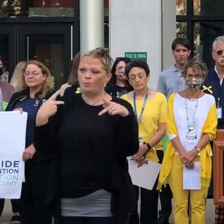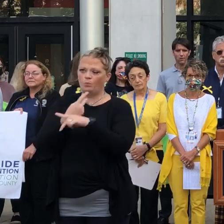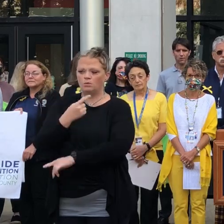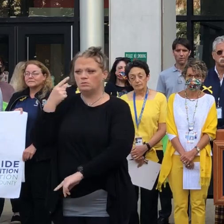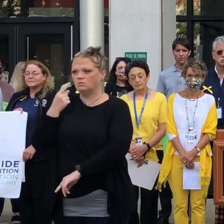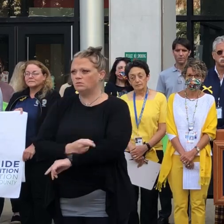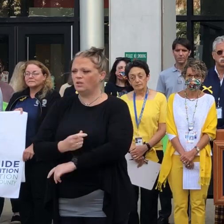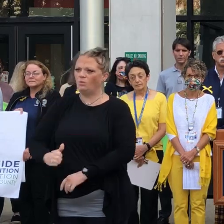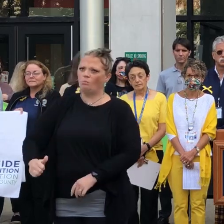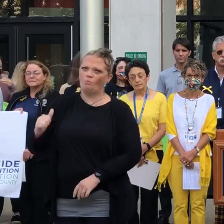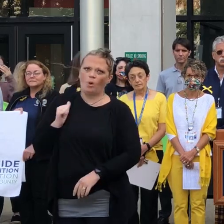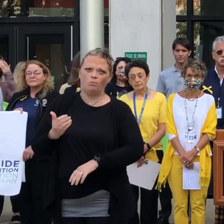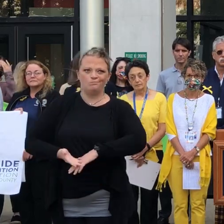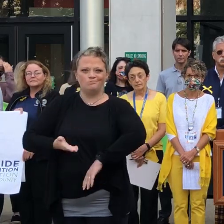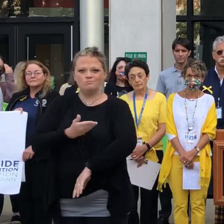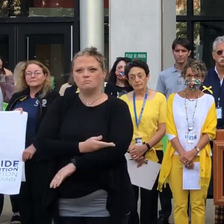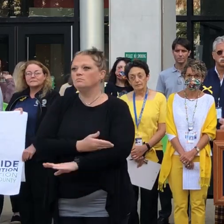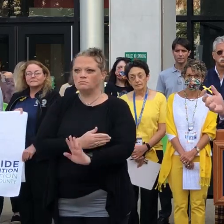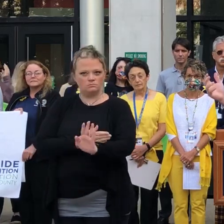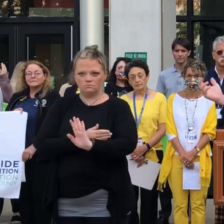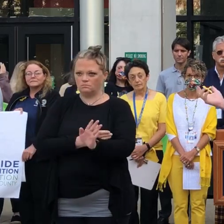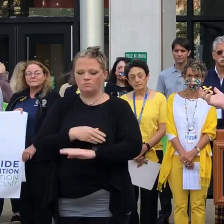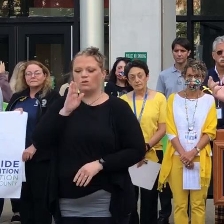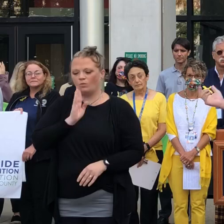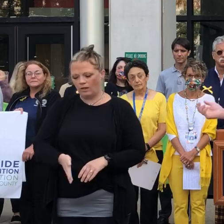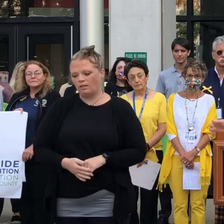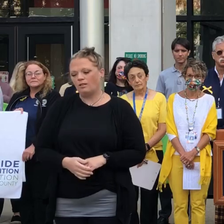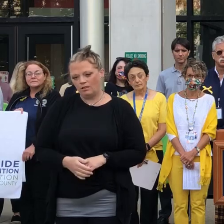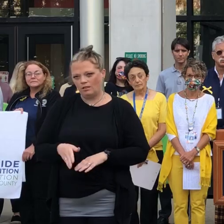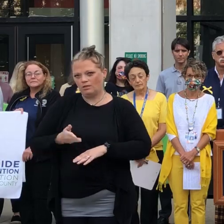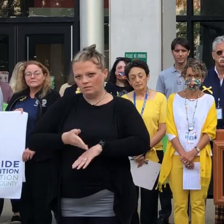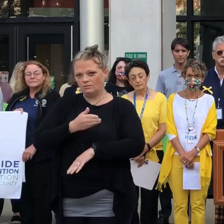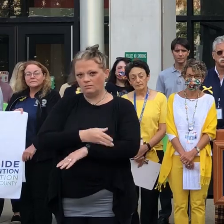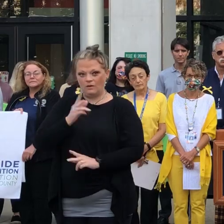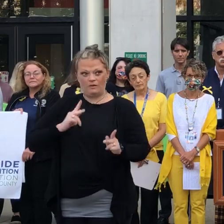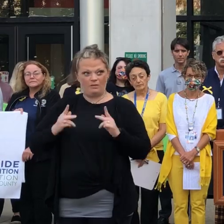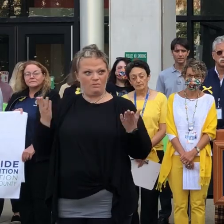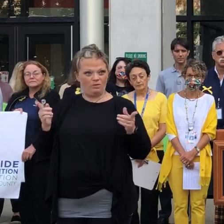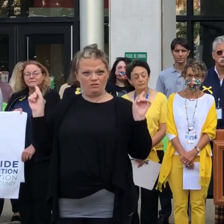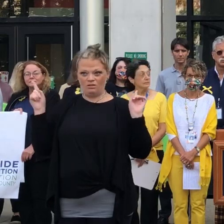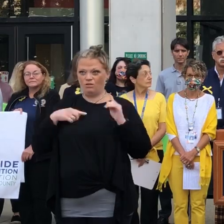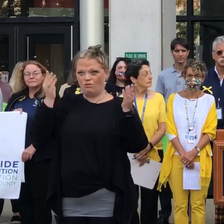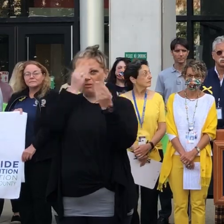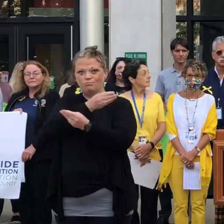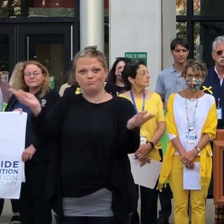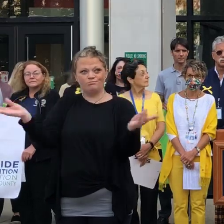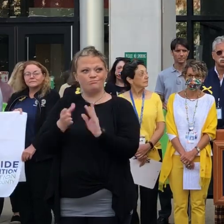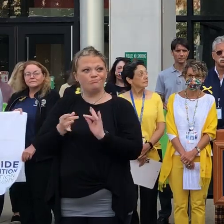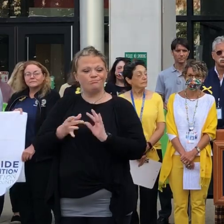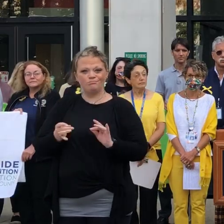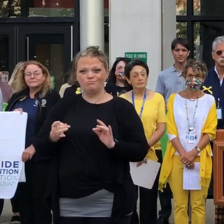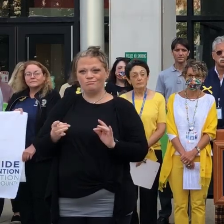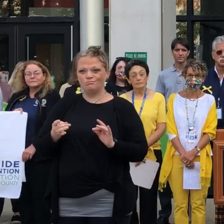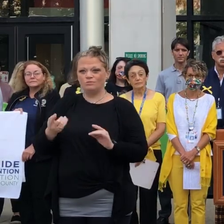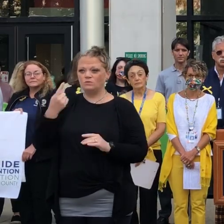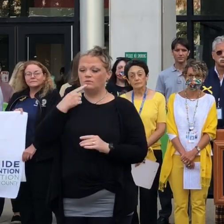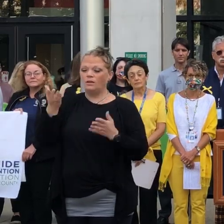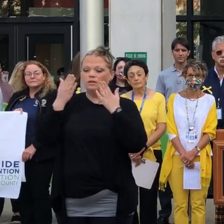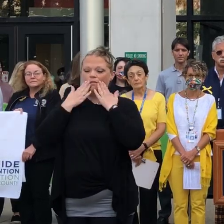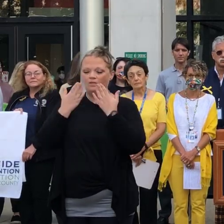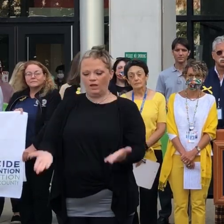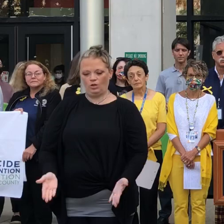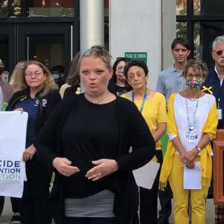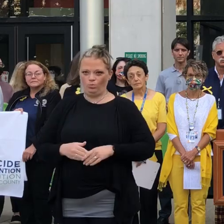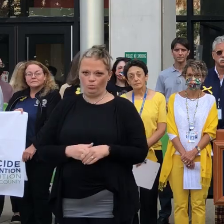get better, but it will get better. And to the people who are here today who help spread that message, I want to say to you, thank